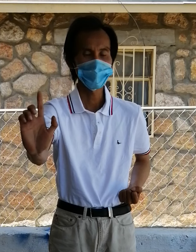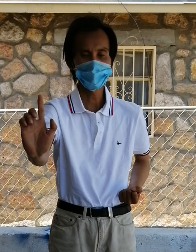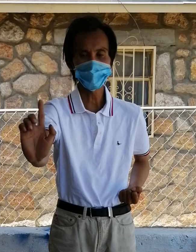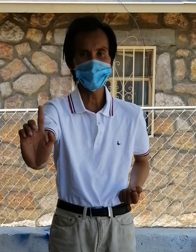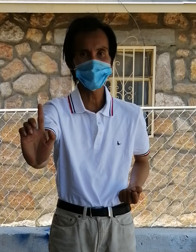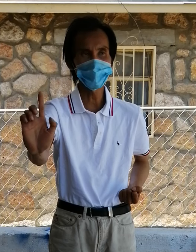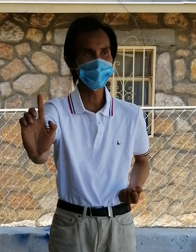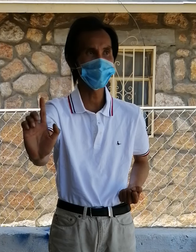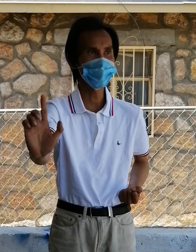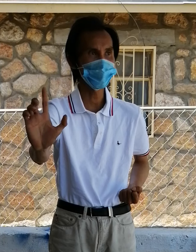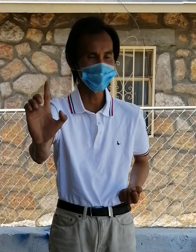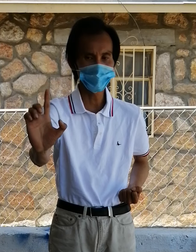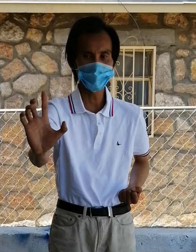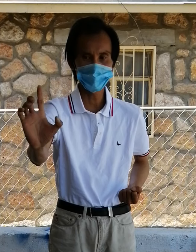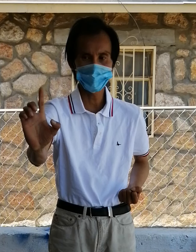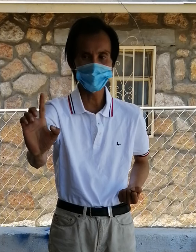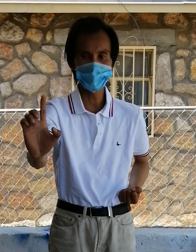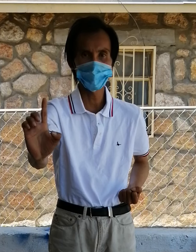Sometimes something like this. This is the same thing.